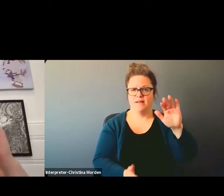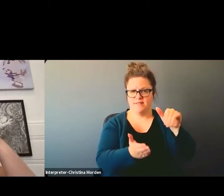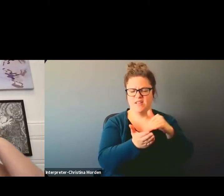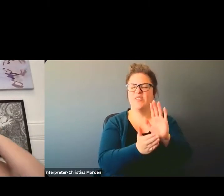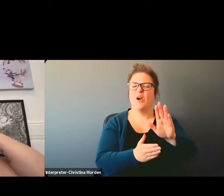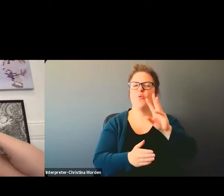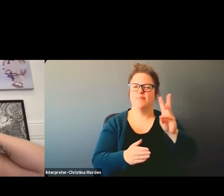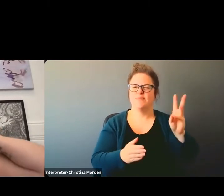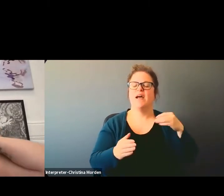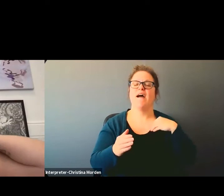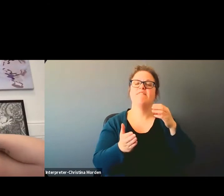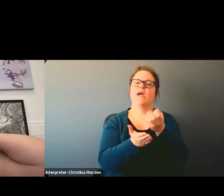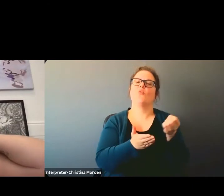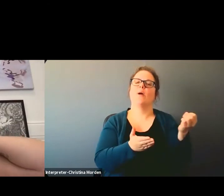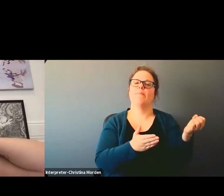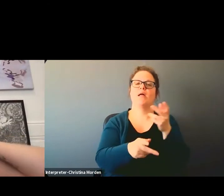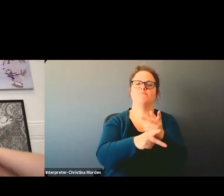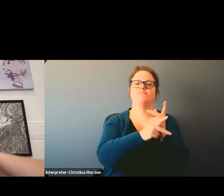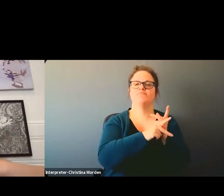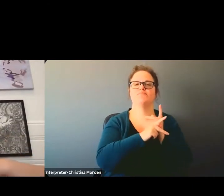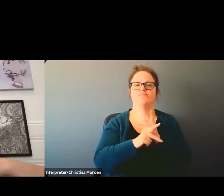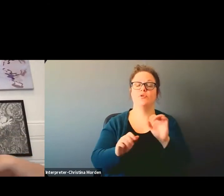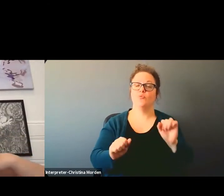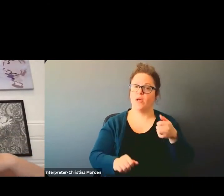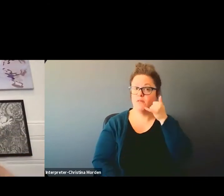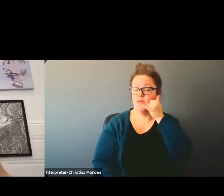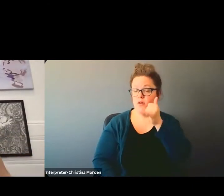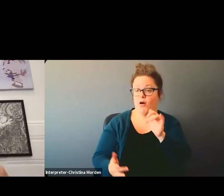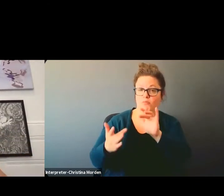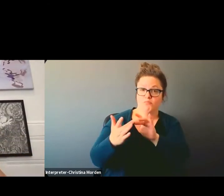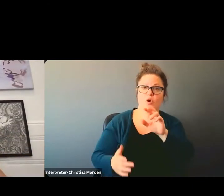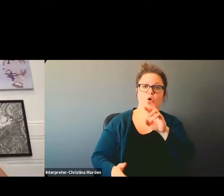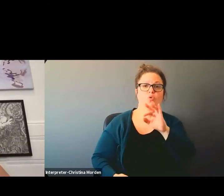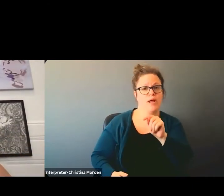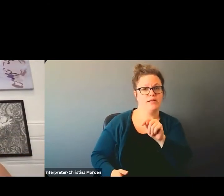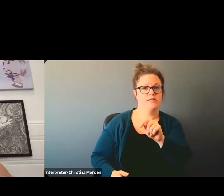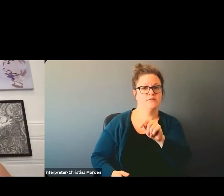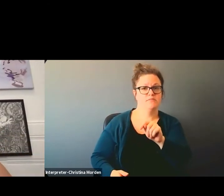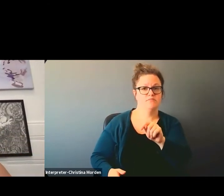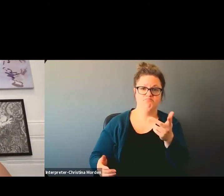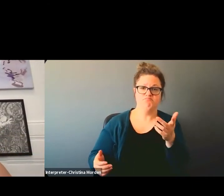it's listed there. And you can just call and contact them and rent it free of charge.